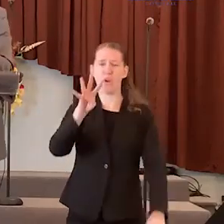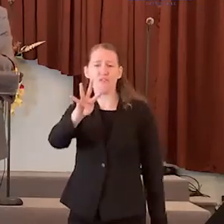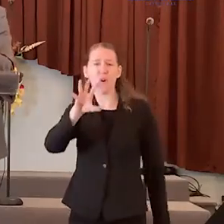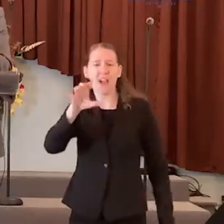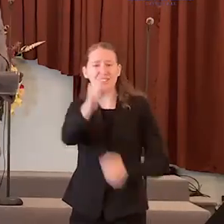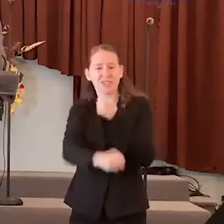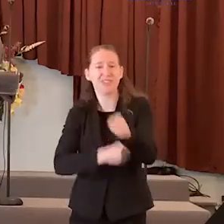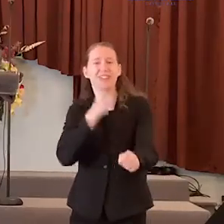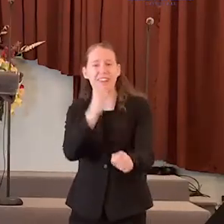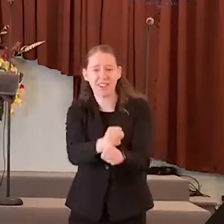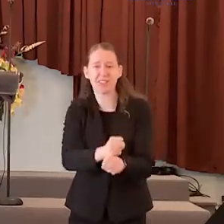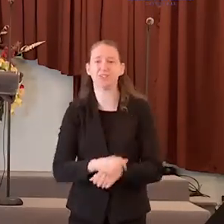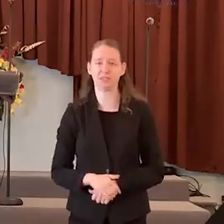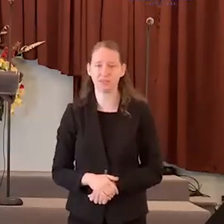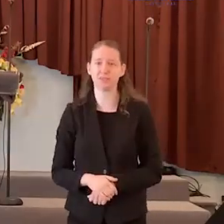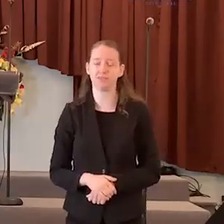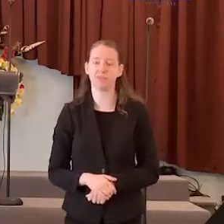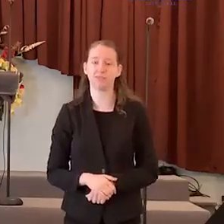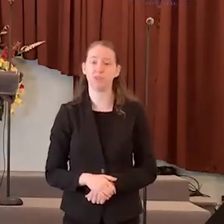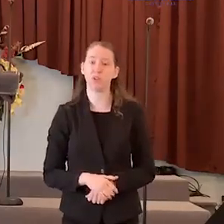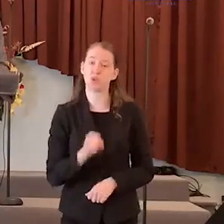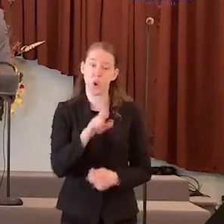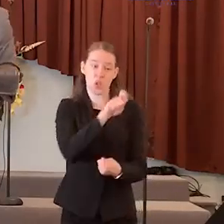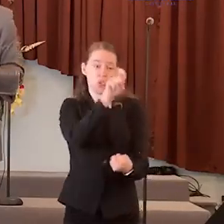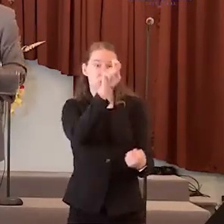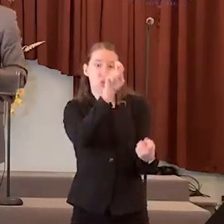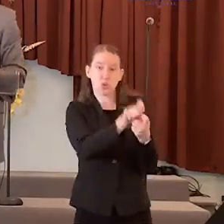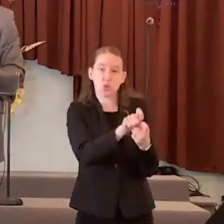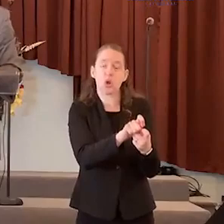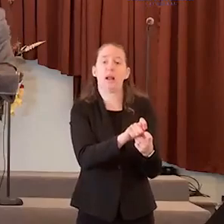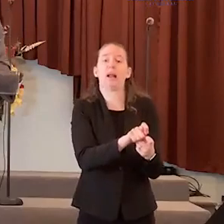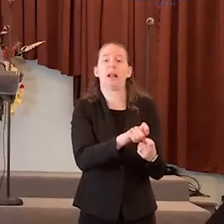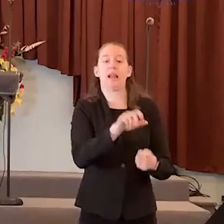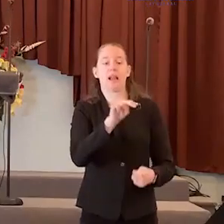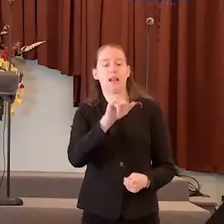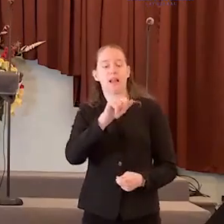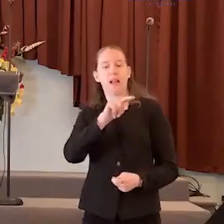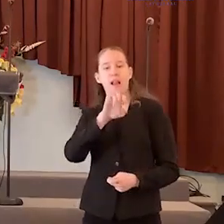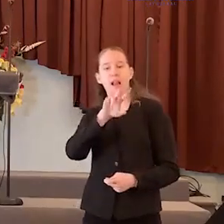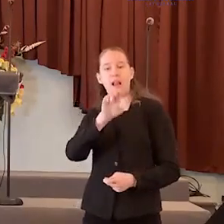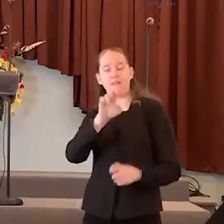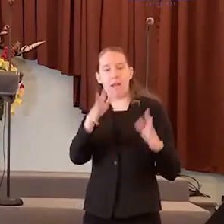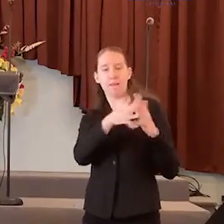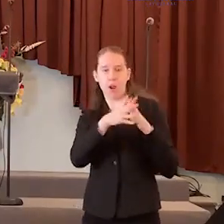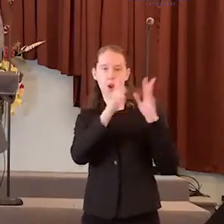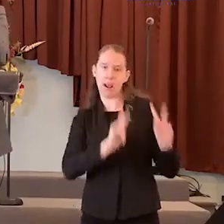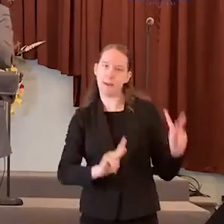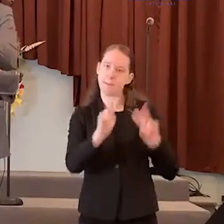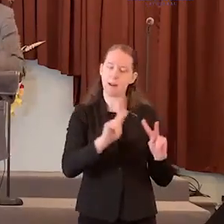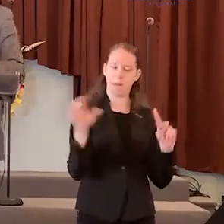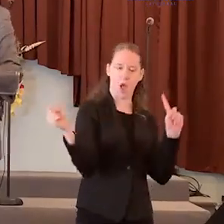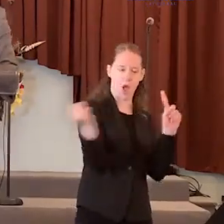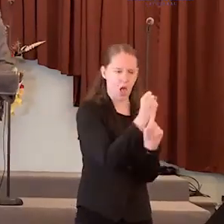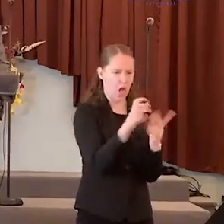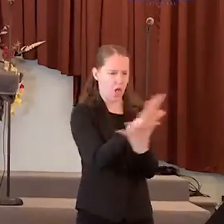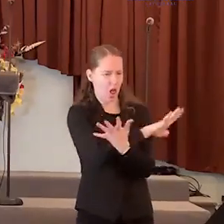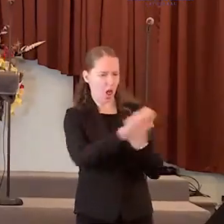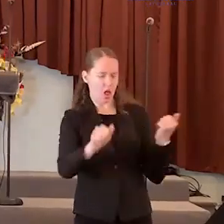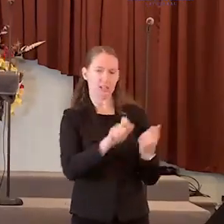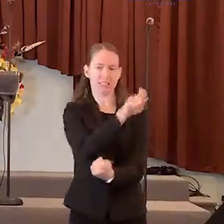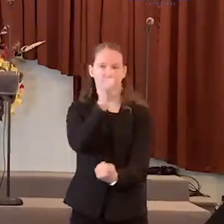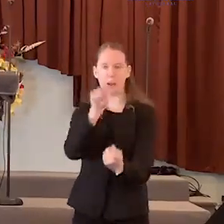years. Certain Native Americans were stripped, bound, and left half dead. Certain